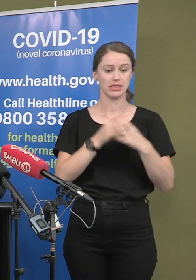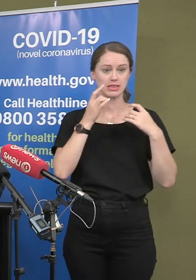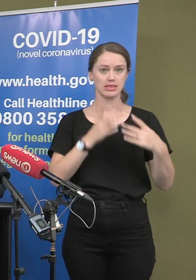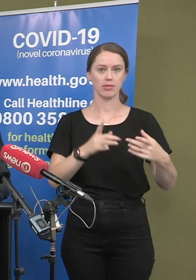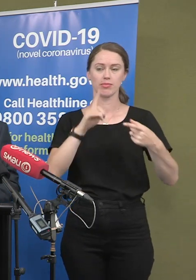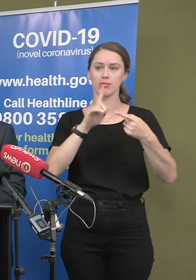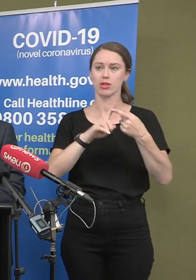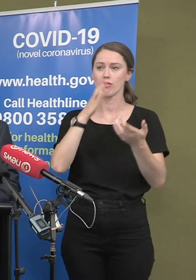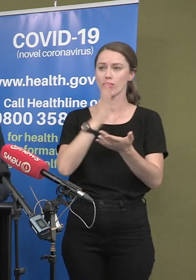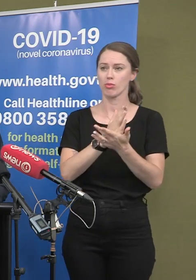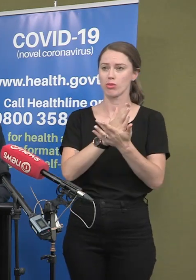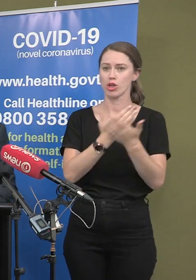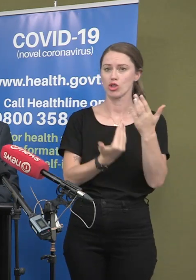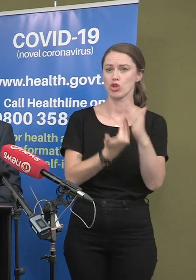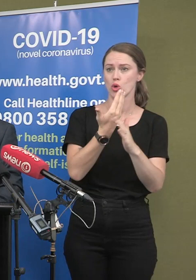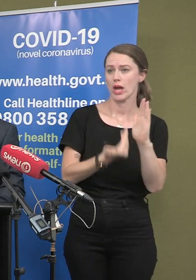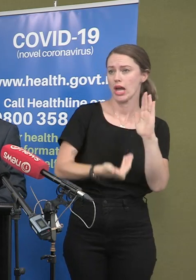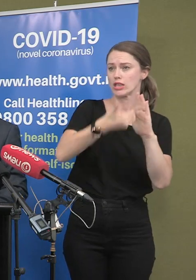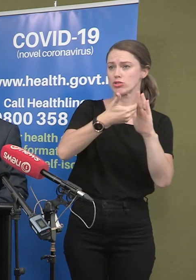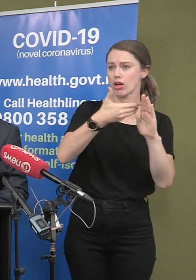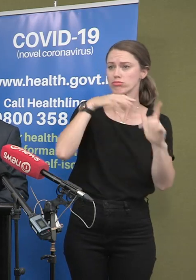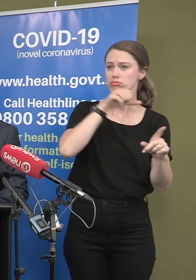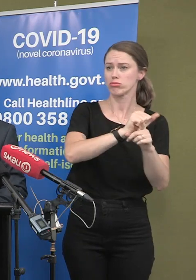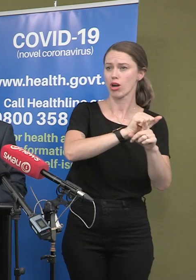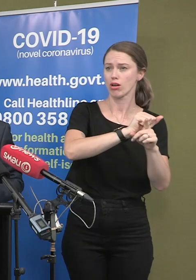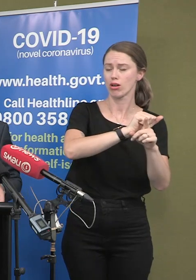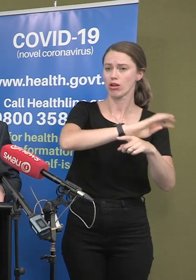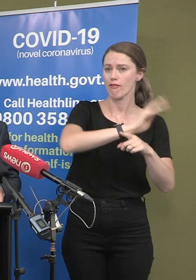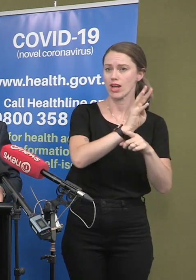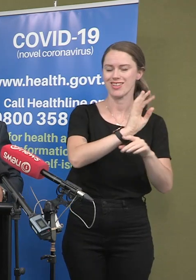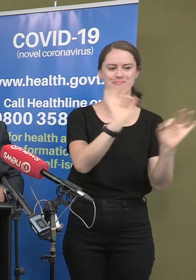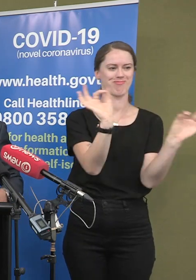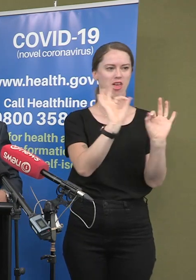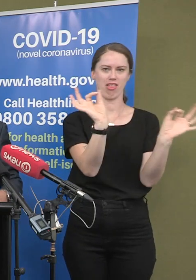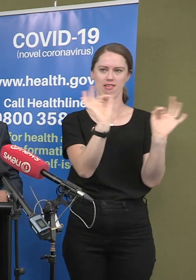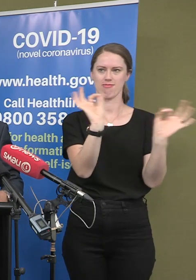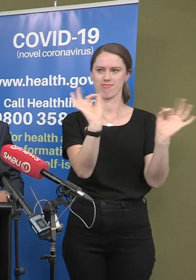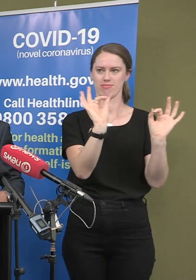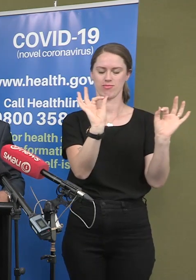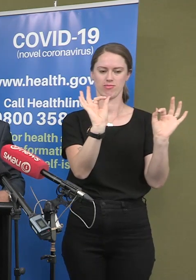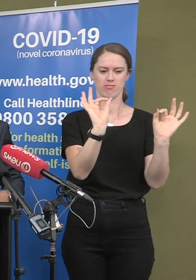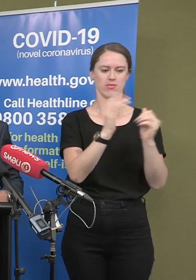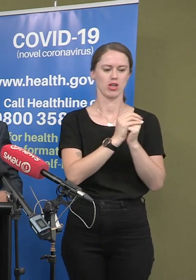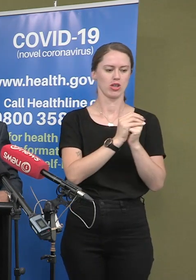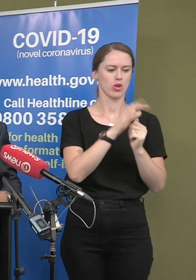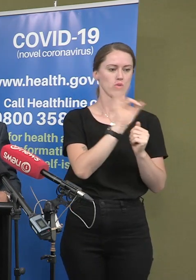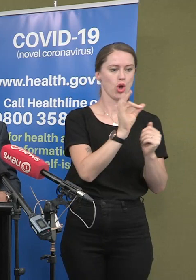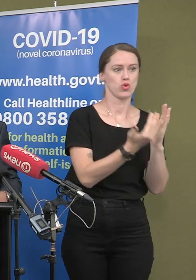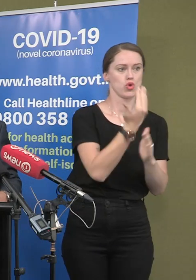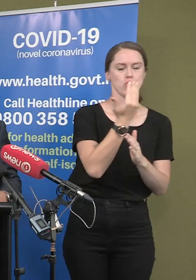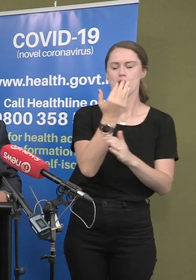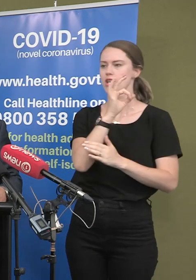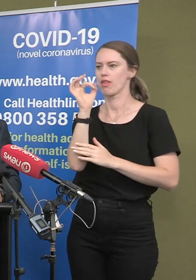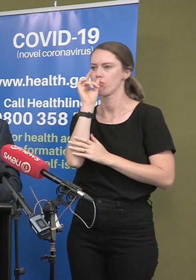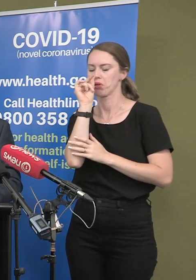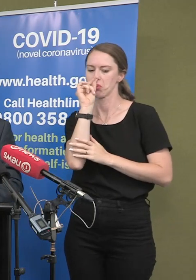by confirming there are no additional confirmed or probable cases of COVID-19 to report in New Zealand again